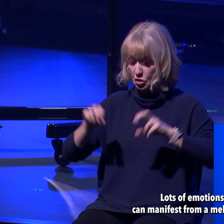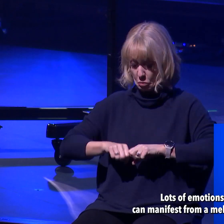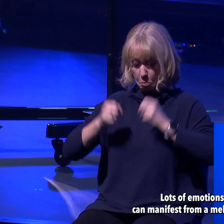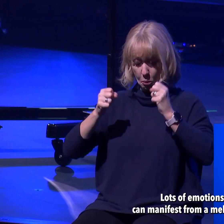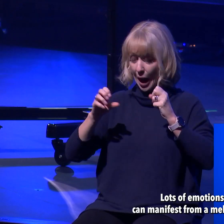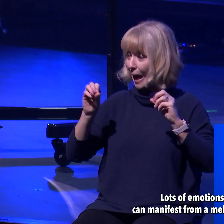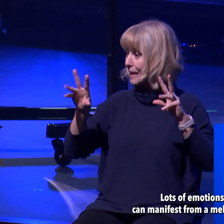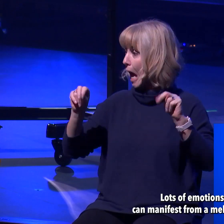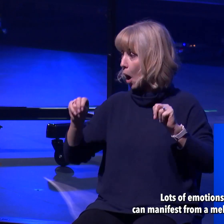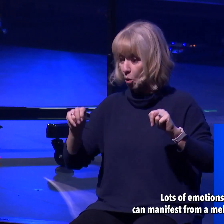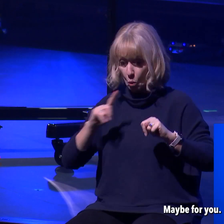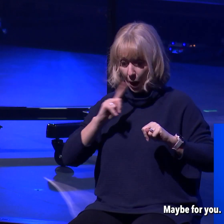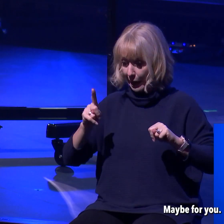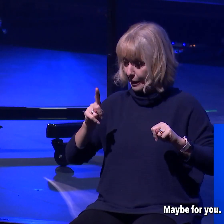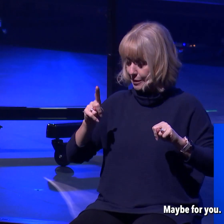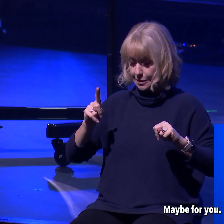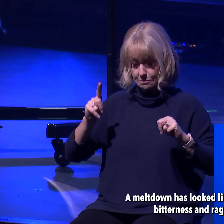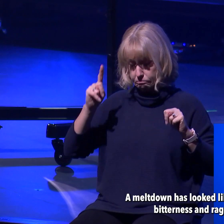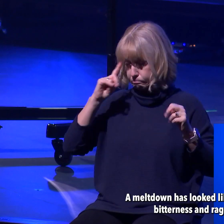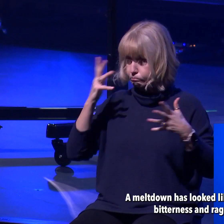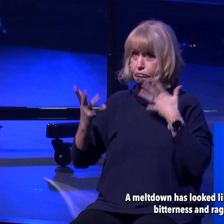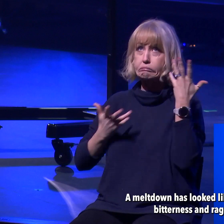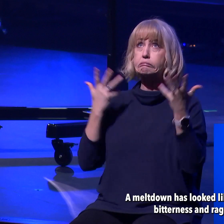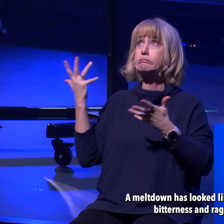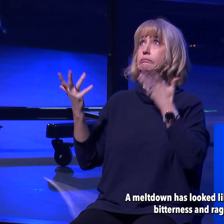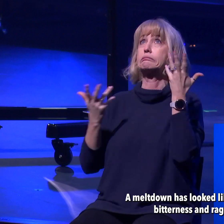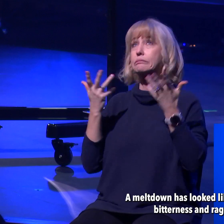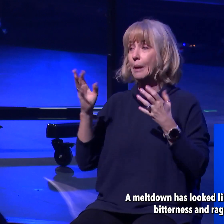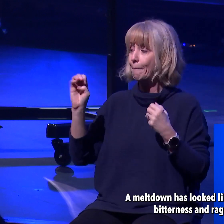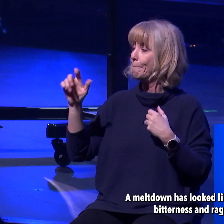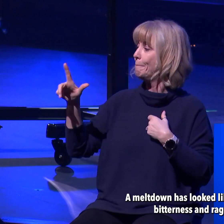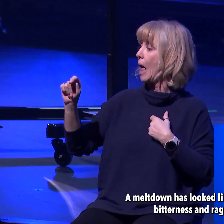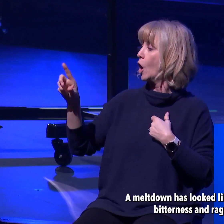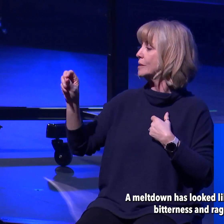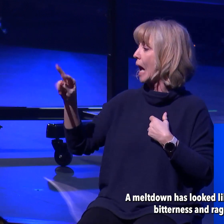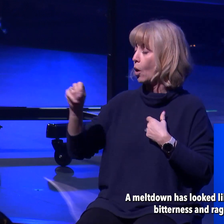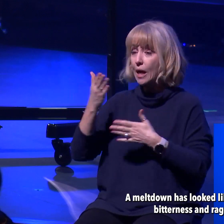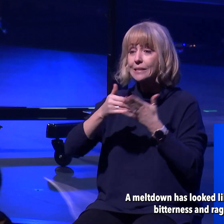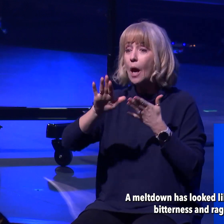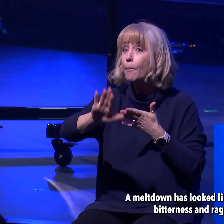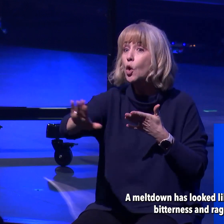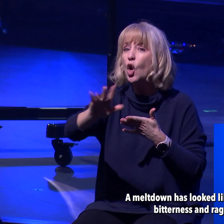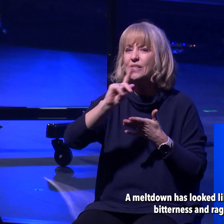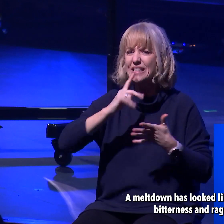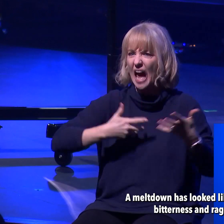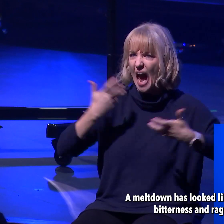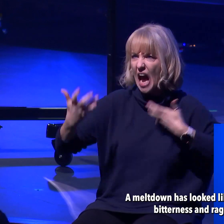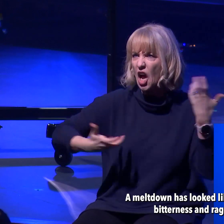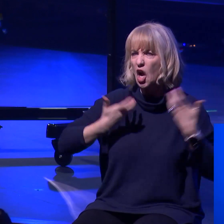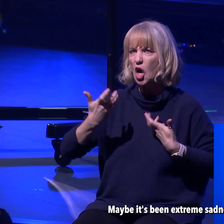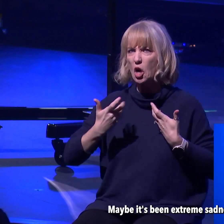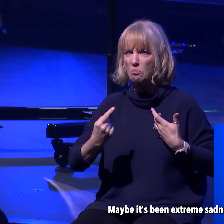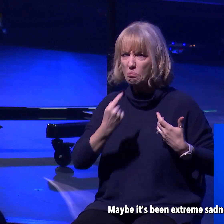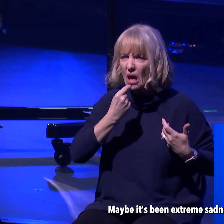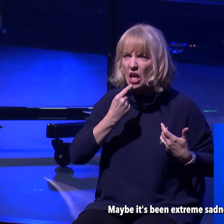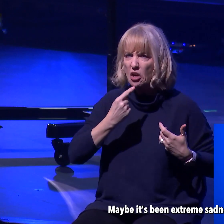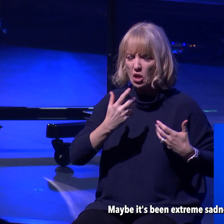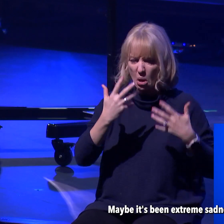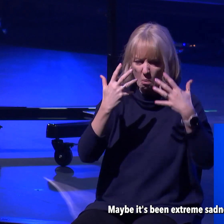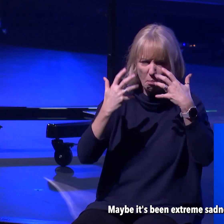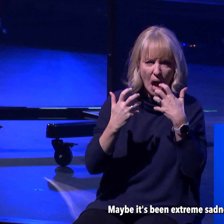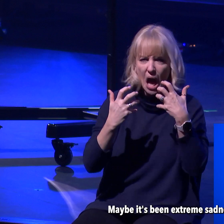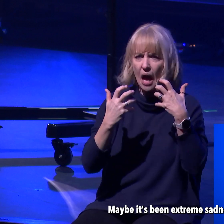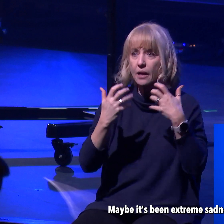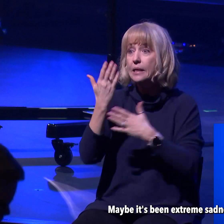from a meltdown. Maybe for you, a meltdown has looked like anger, bitterness, and rage. Maybe it's been